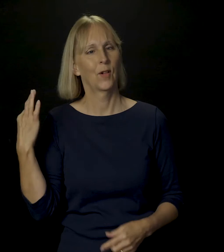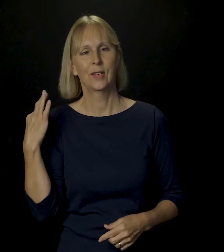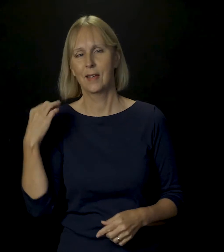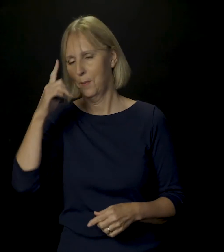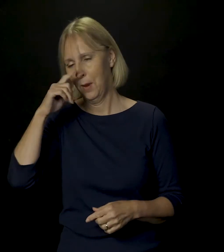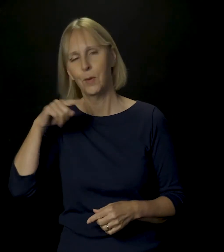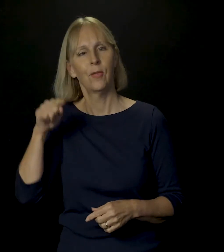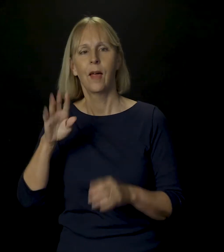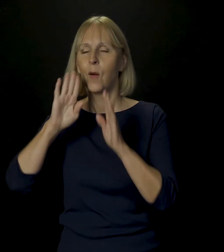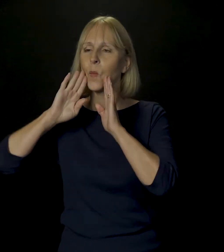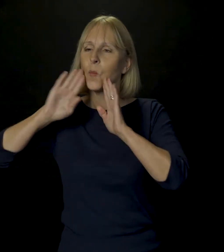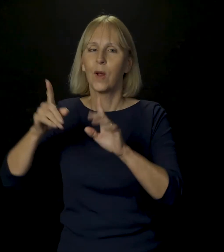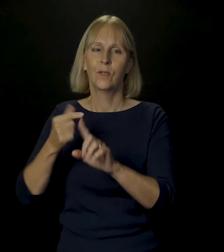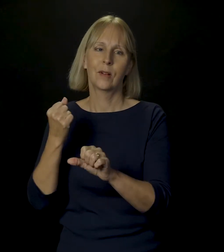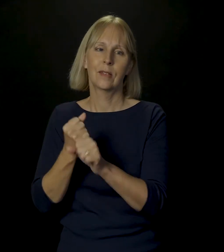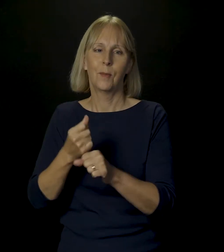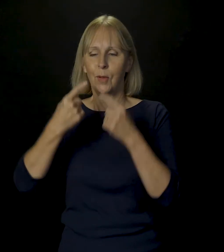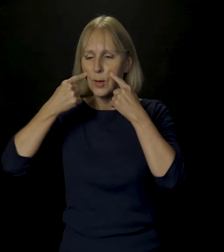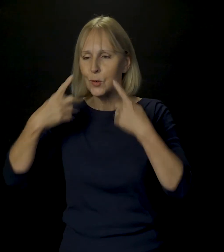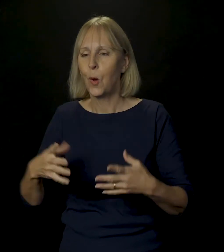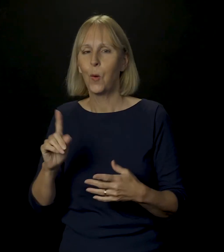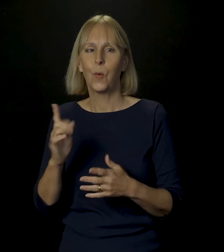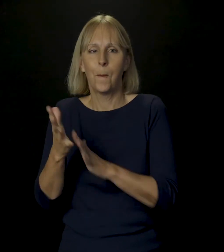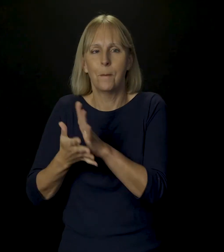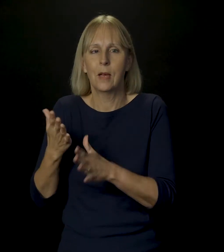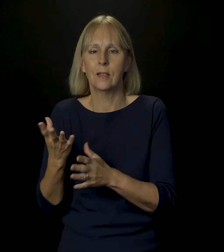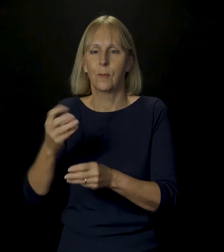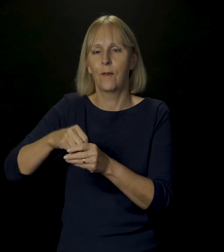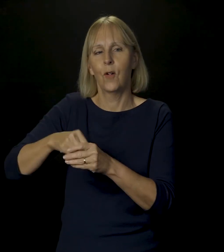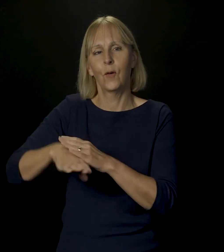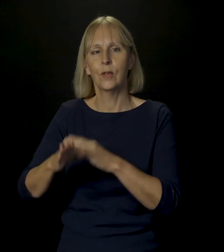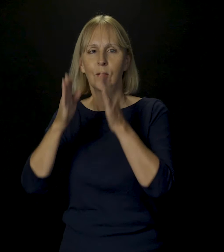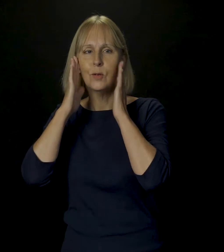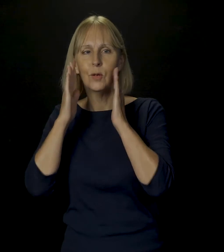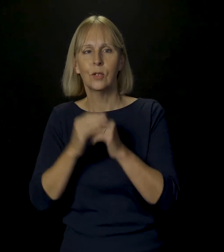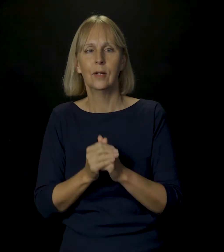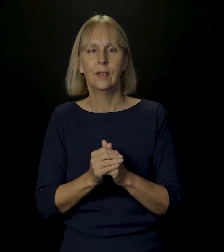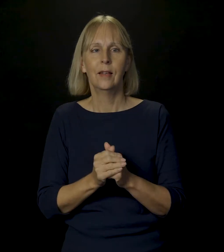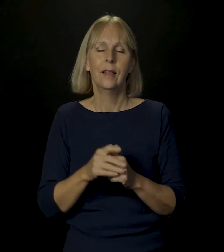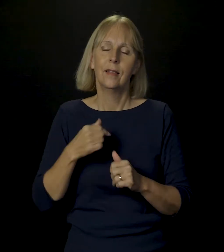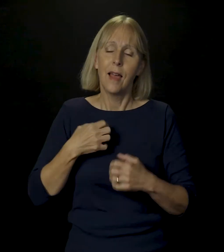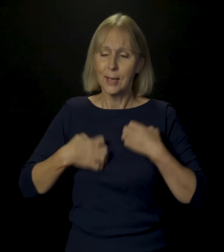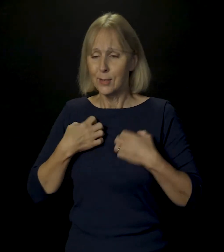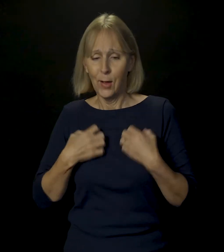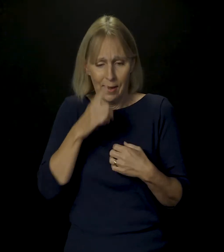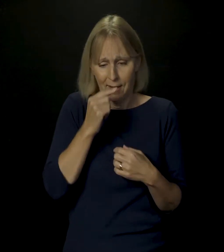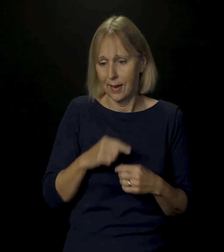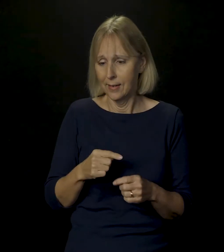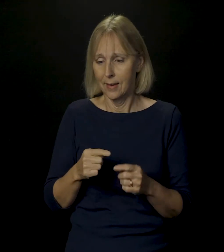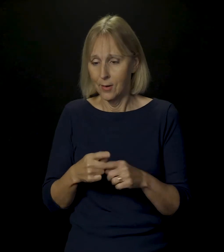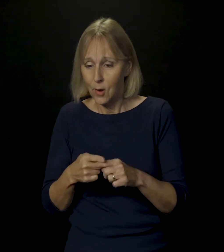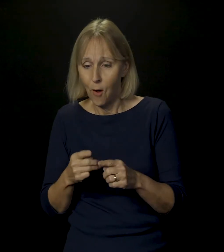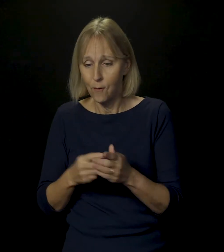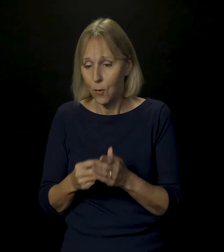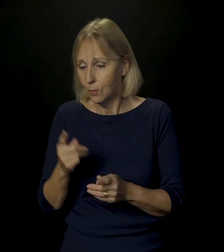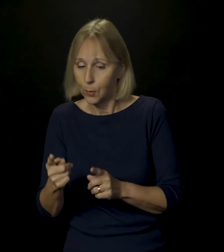Are Example of Being the Church They are there They are ready They are not That reluctant Child setting The table They are excited About being a Part of it